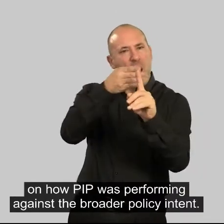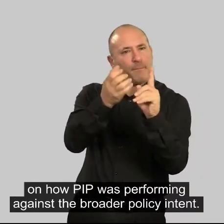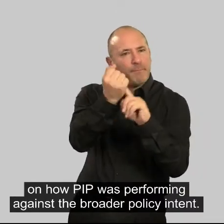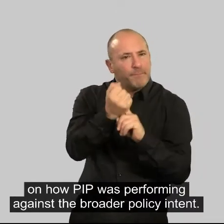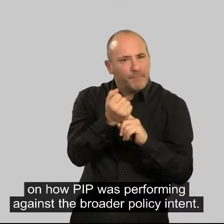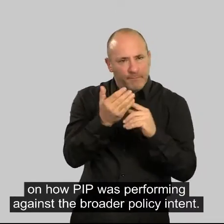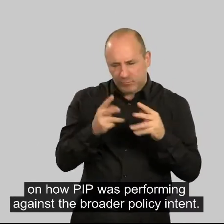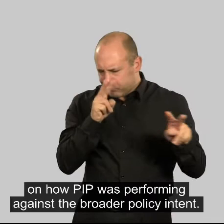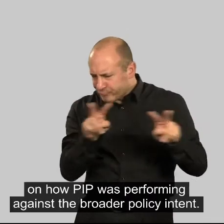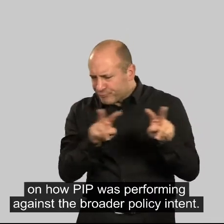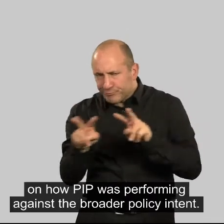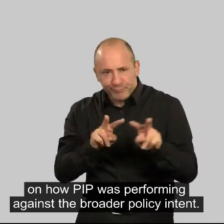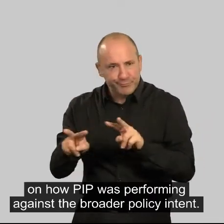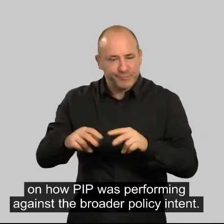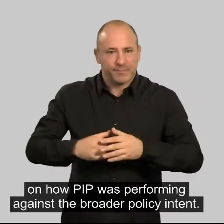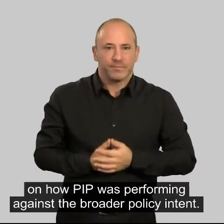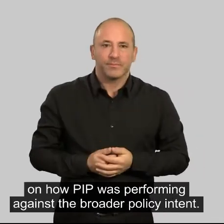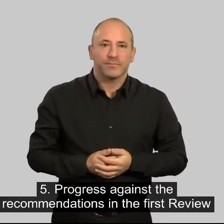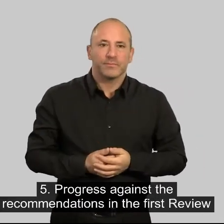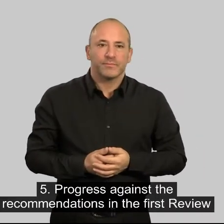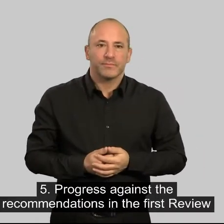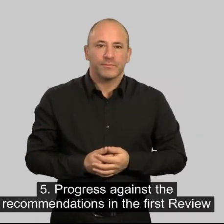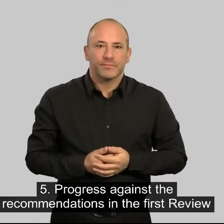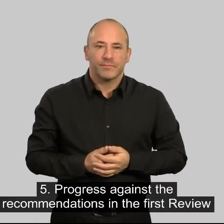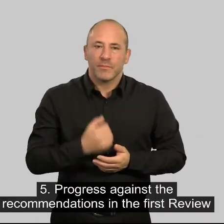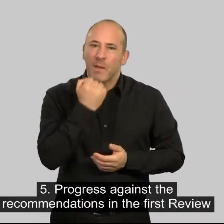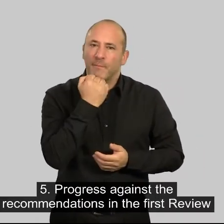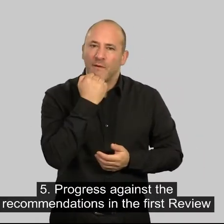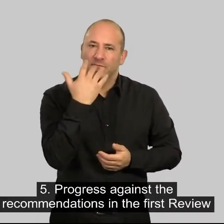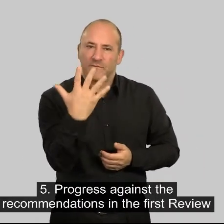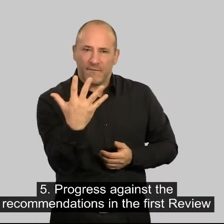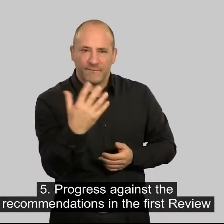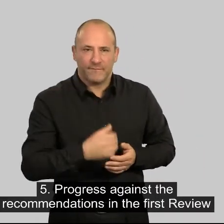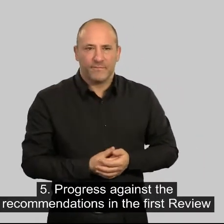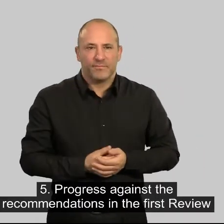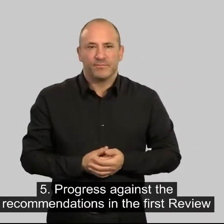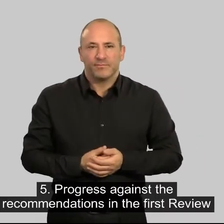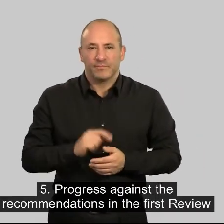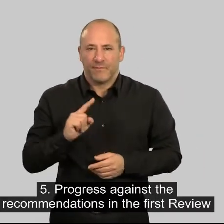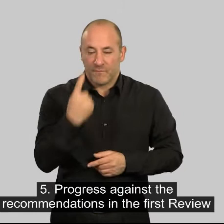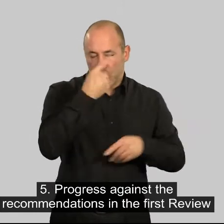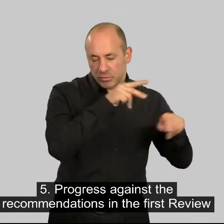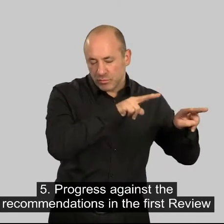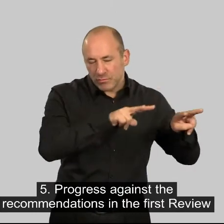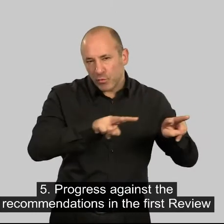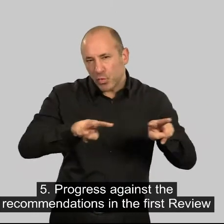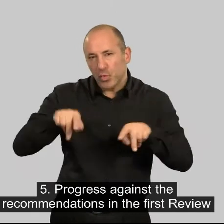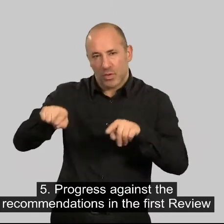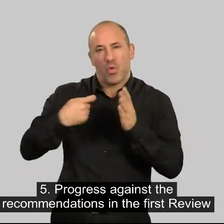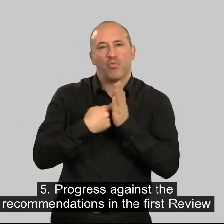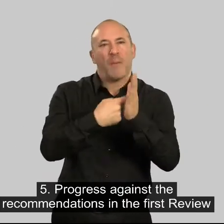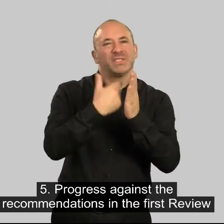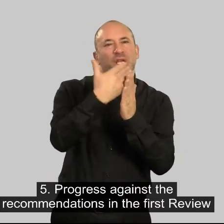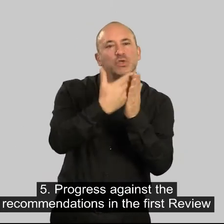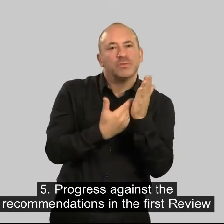PIP was performing against the broader policy intent. 5. Progress against the recommendations in the